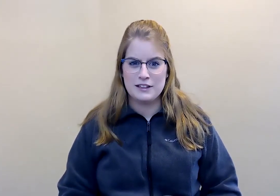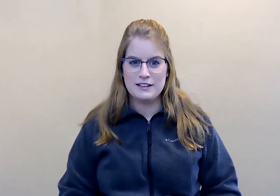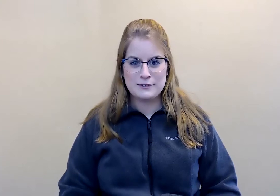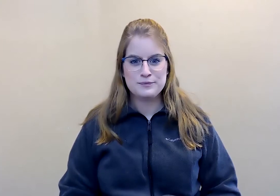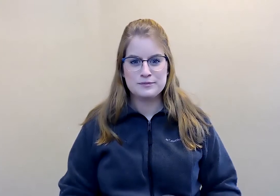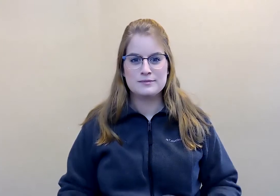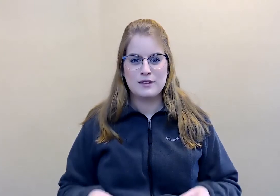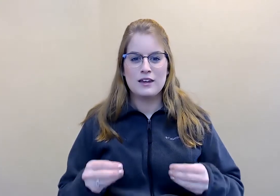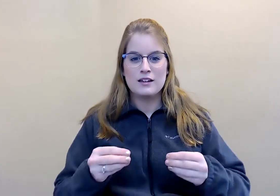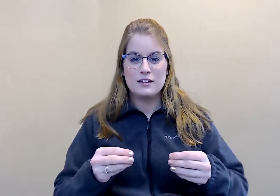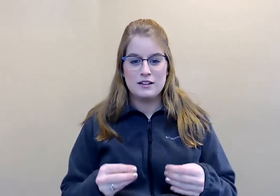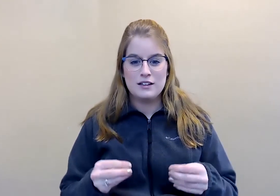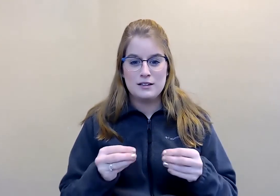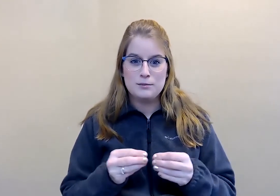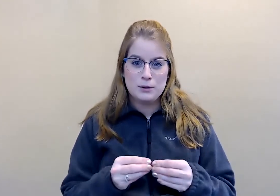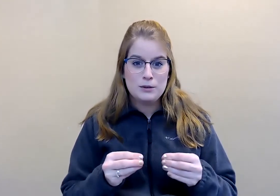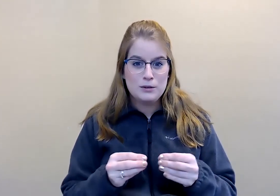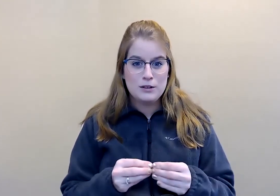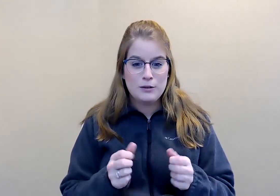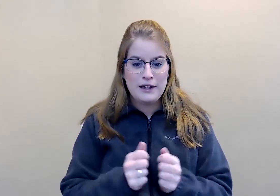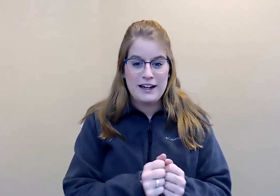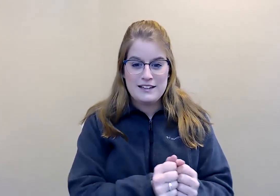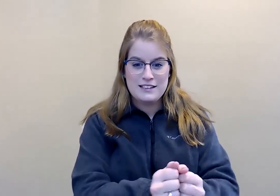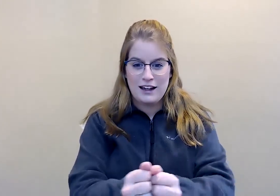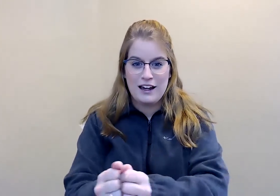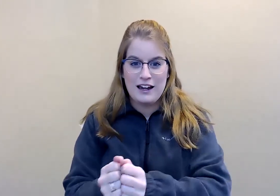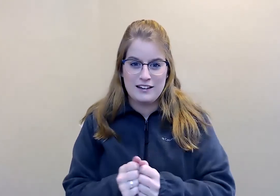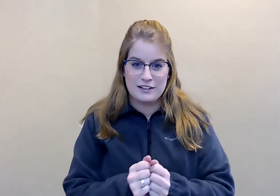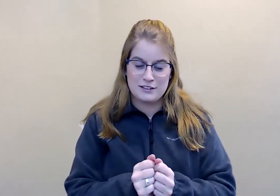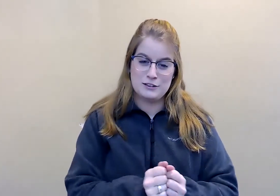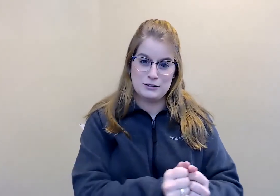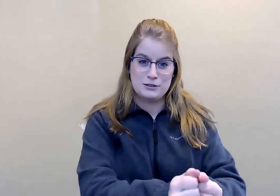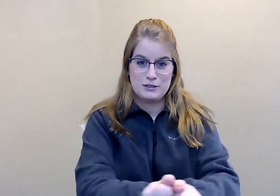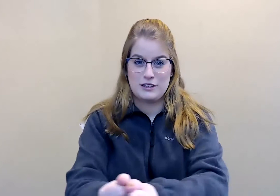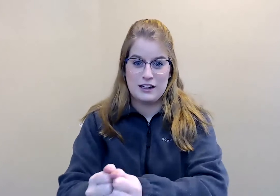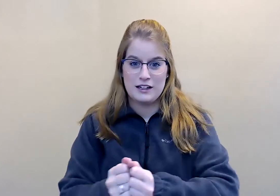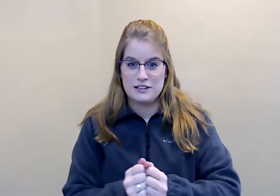this. The more we get together, together,